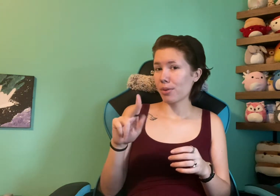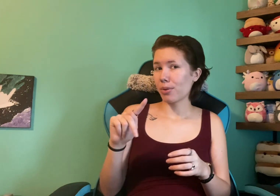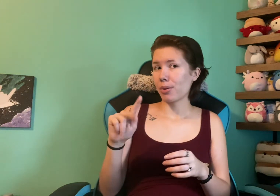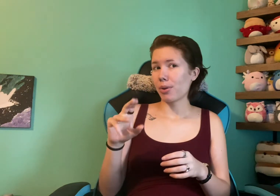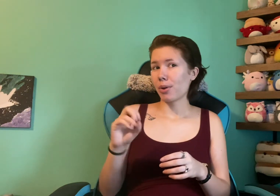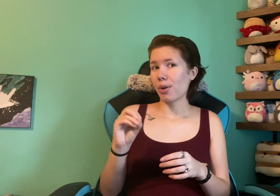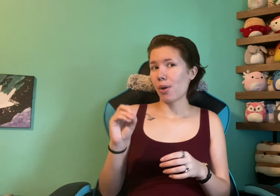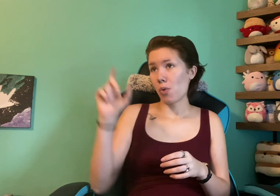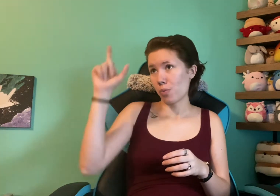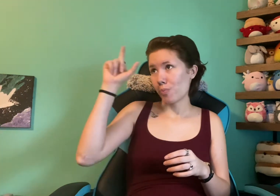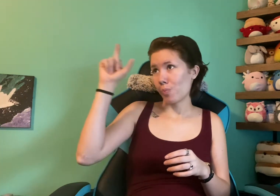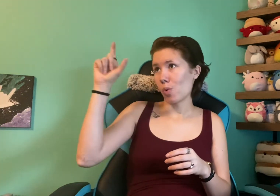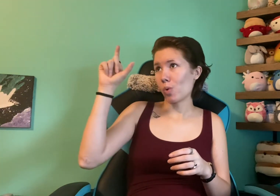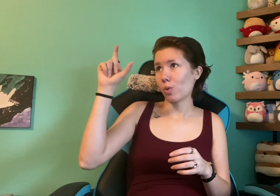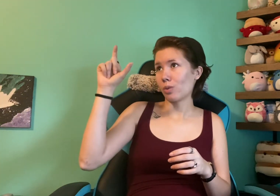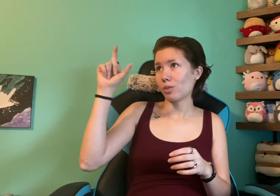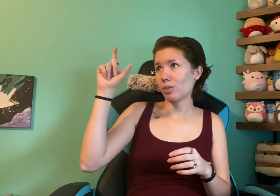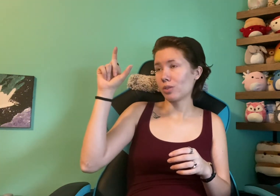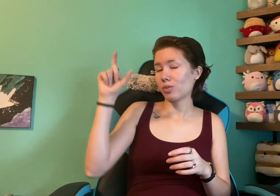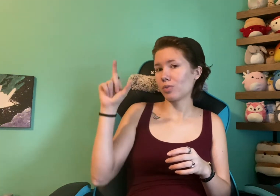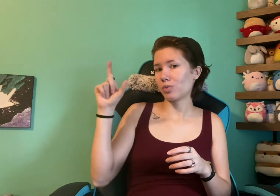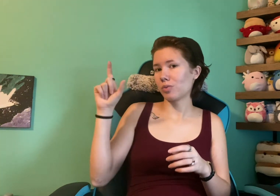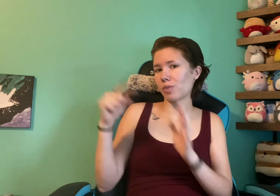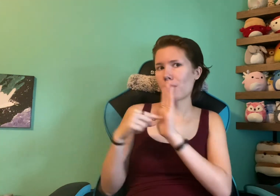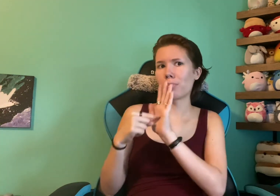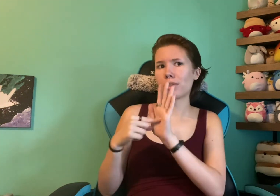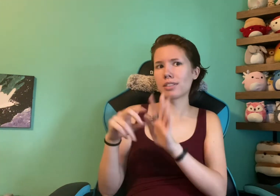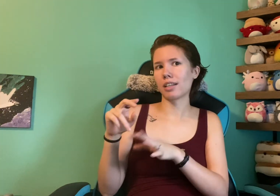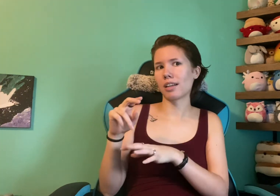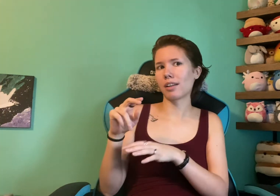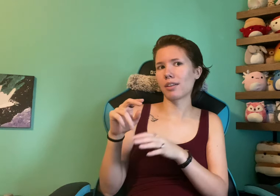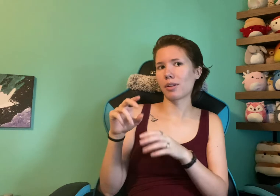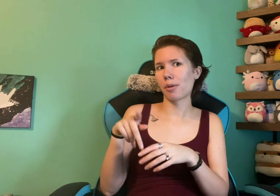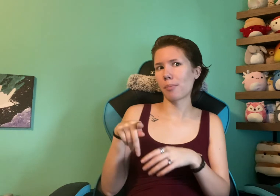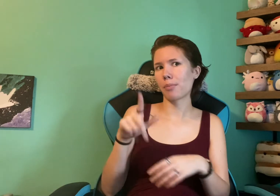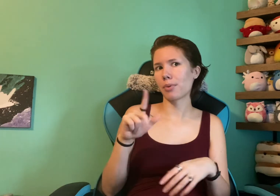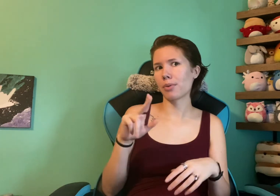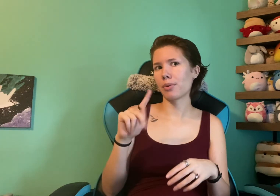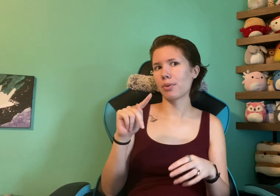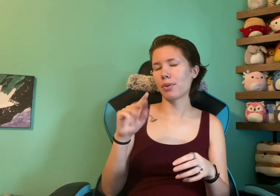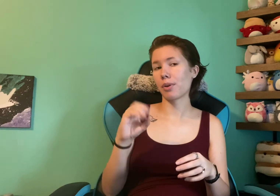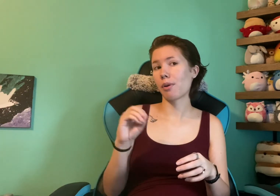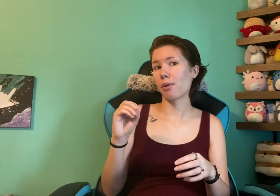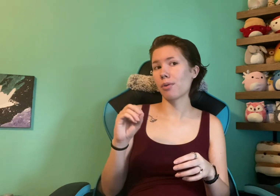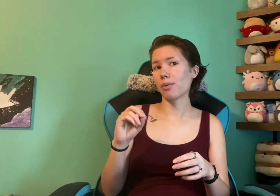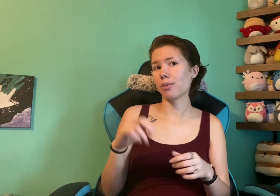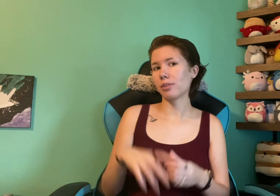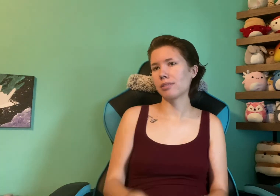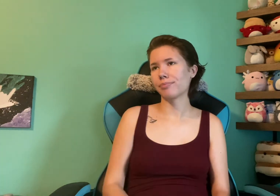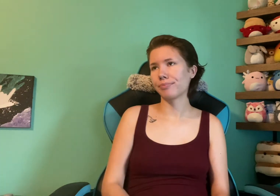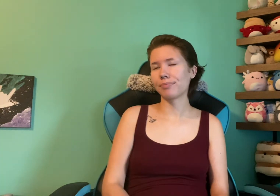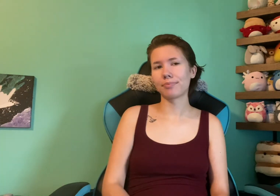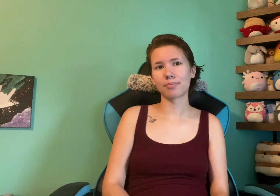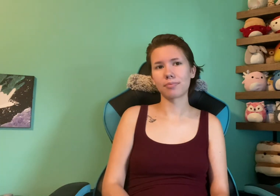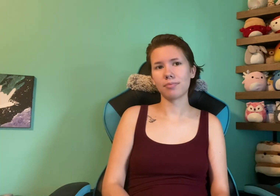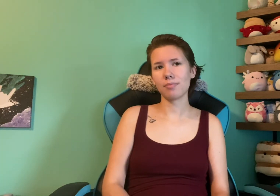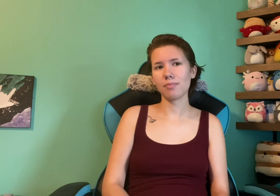represent Pluto-type bodies that have been captured by Neptune? Was Pluto the object